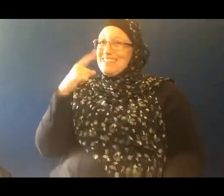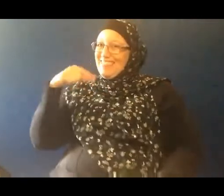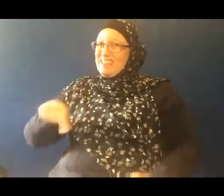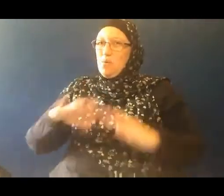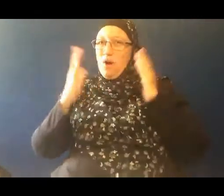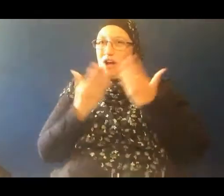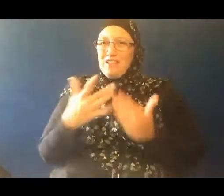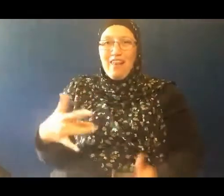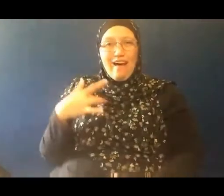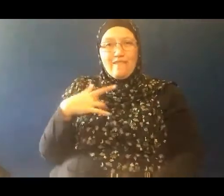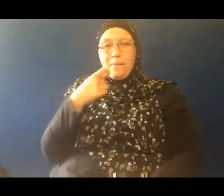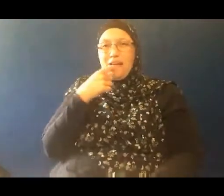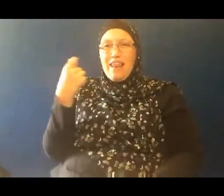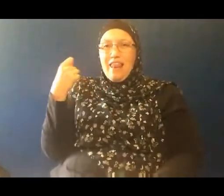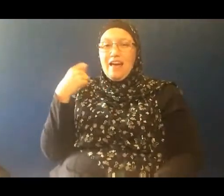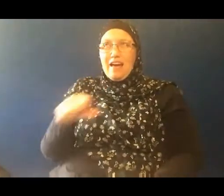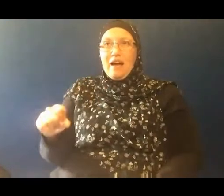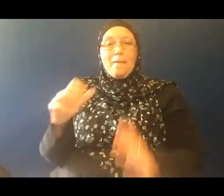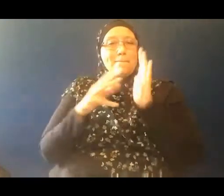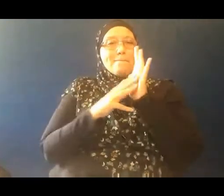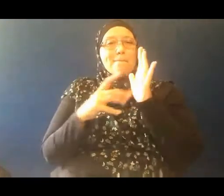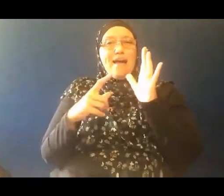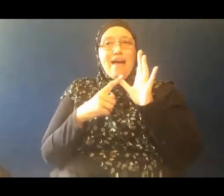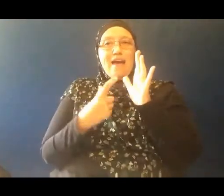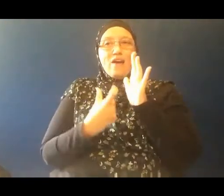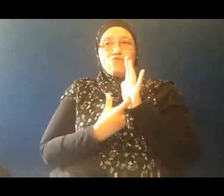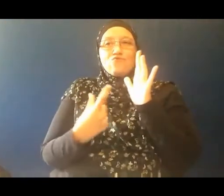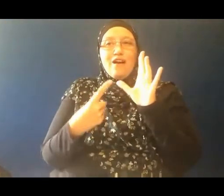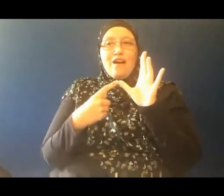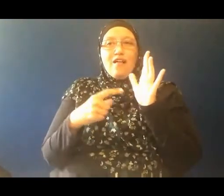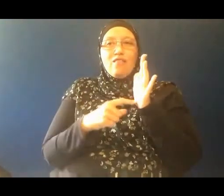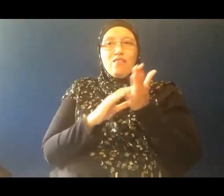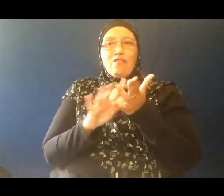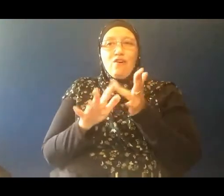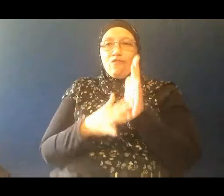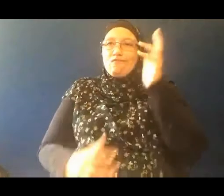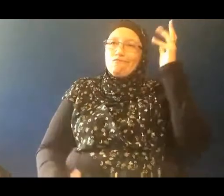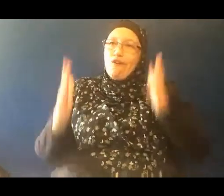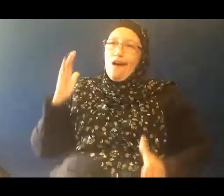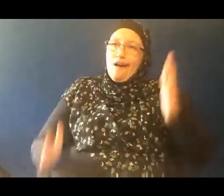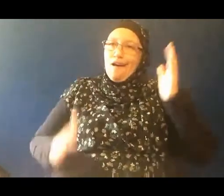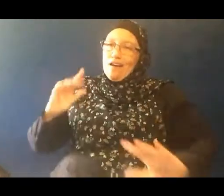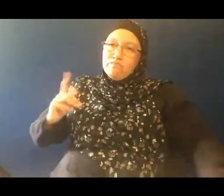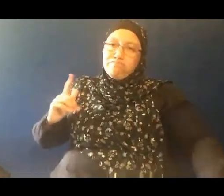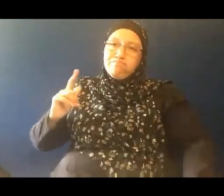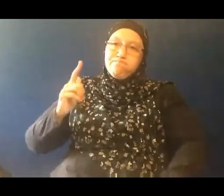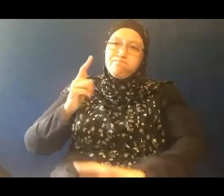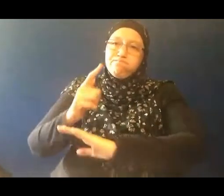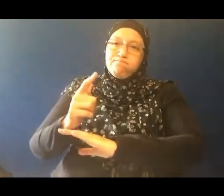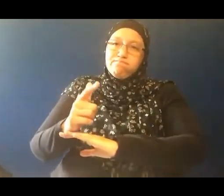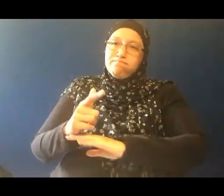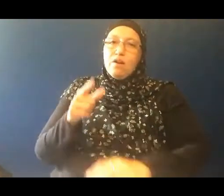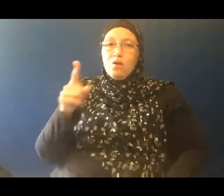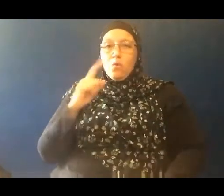like a marathon race. Take another example. You win if you are patient. You lose when you lose your